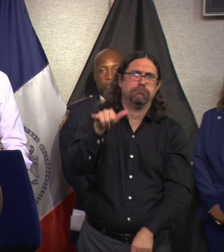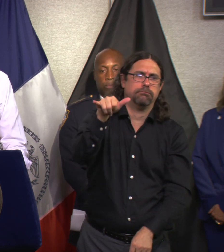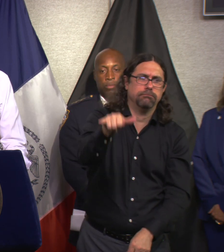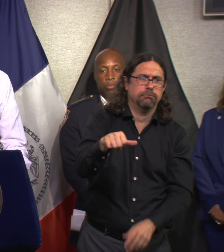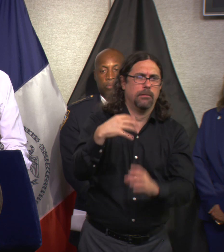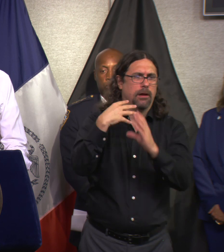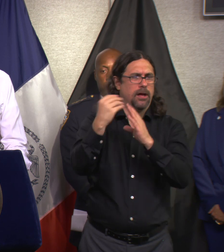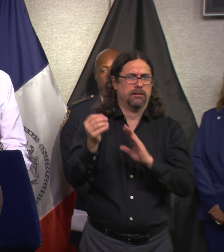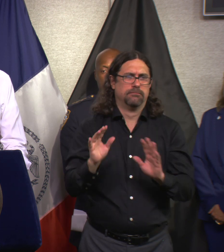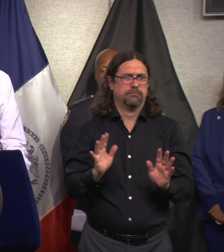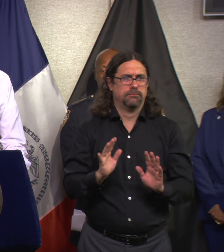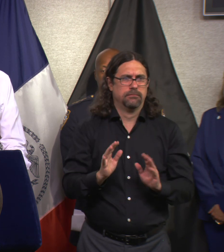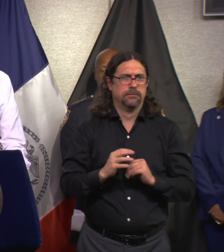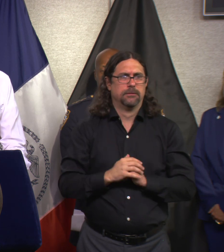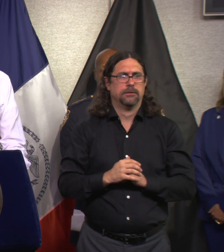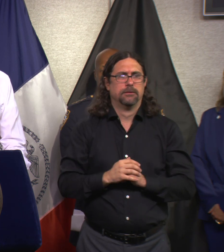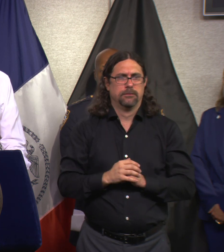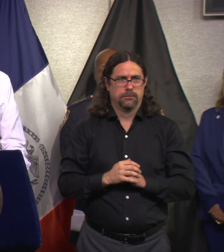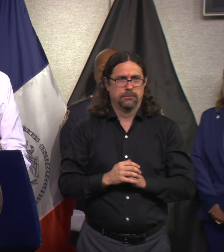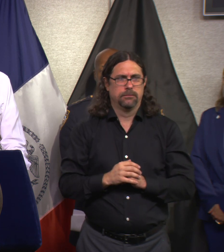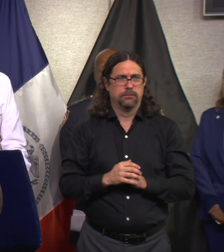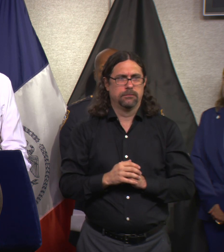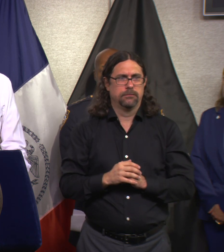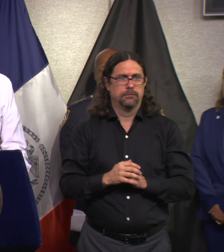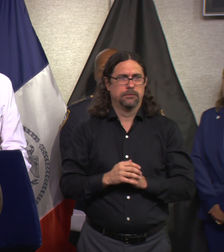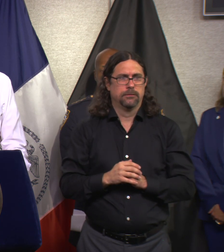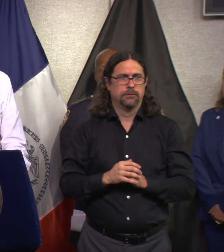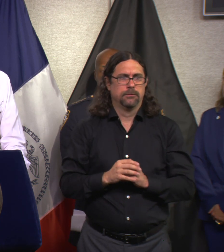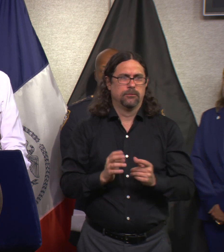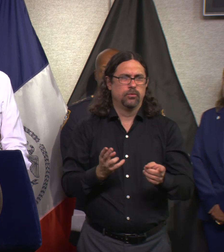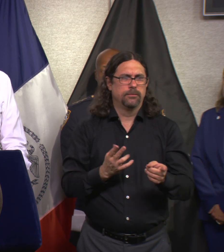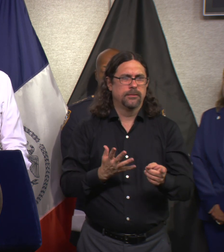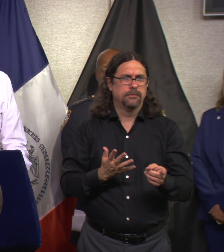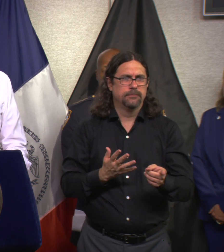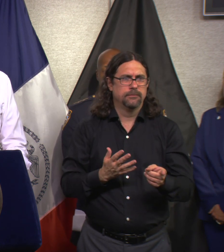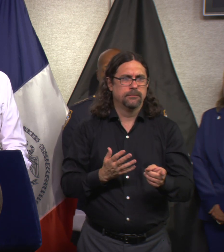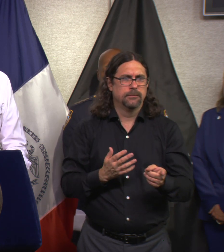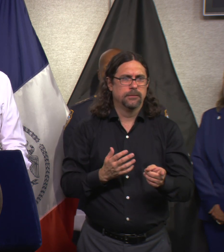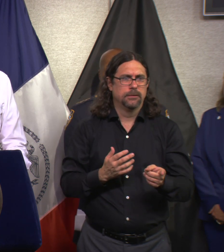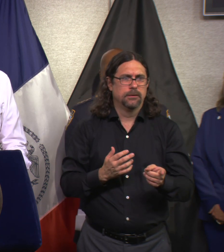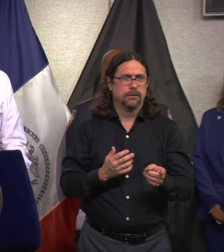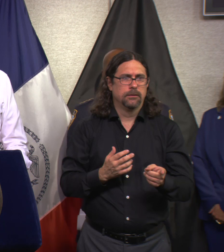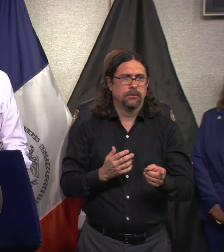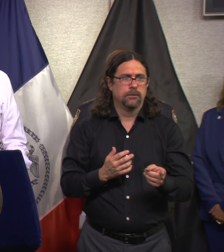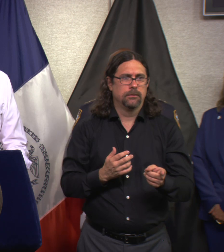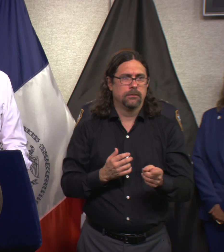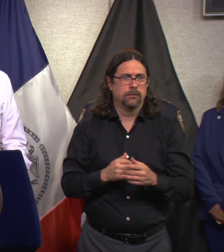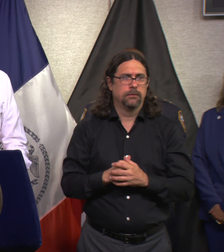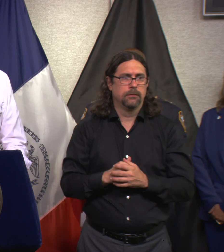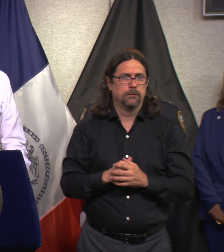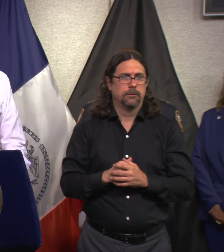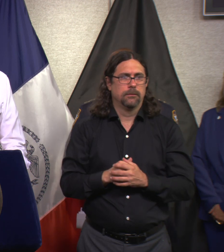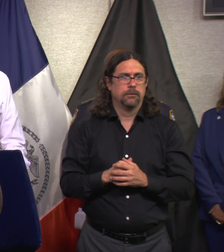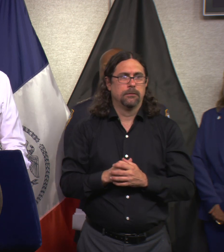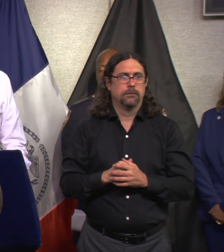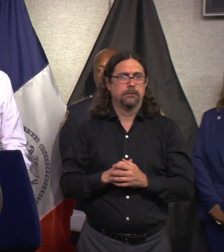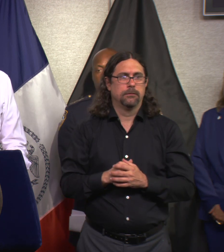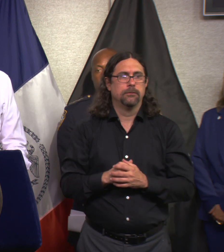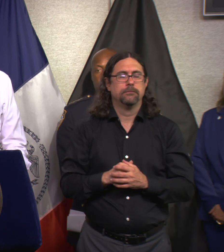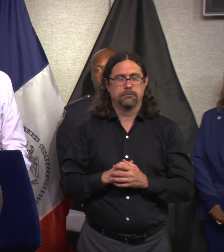cool. We know, and we'll talk about, obviously, that we assume people are going to be using a lot of air